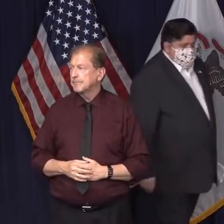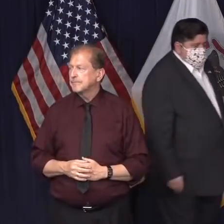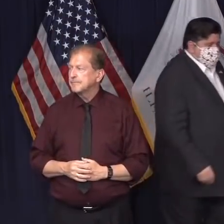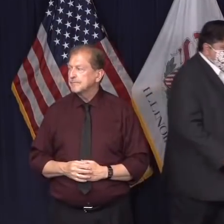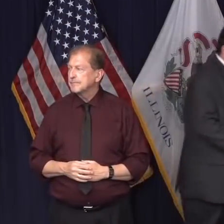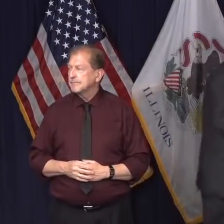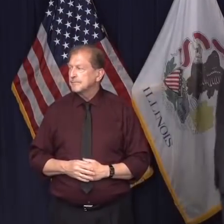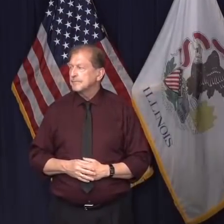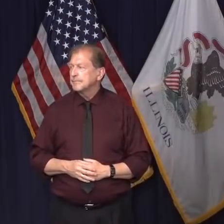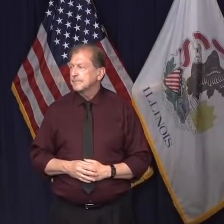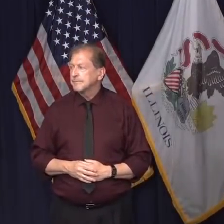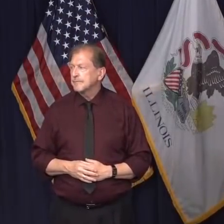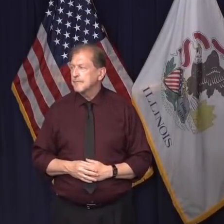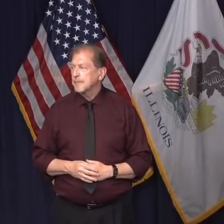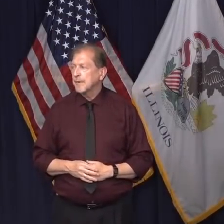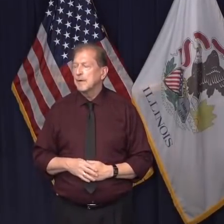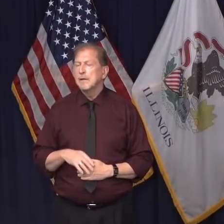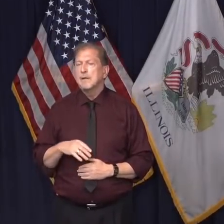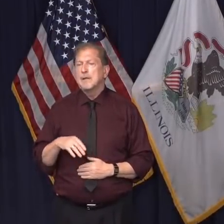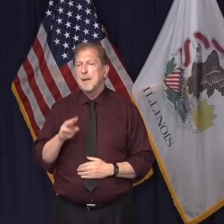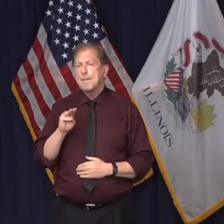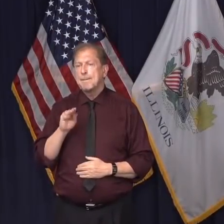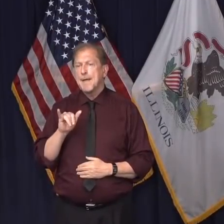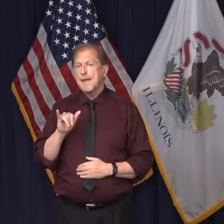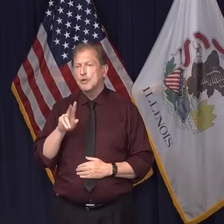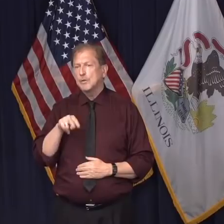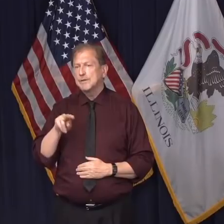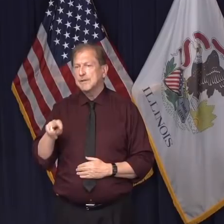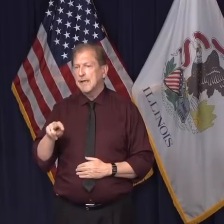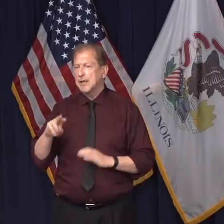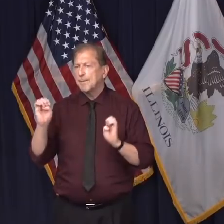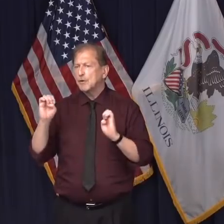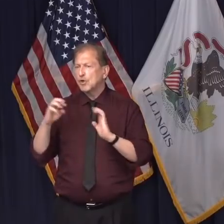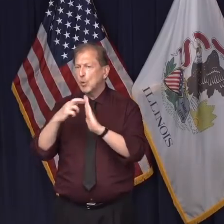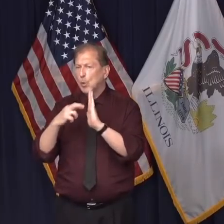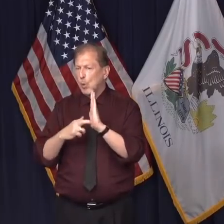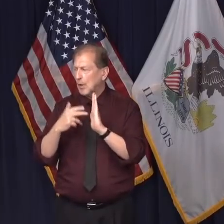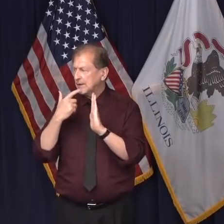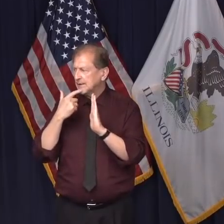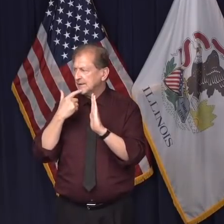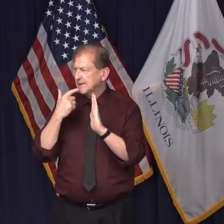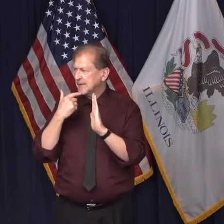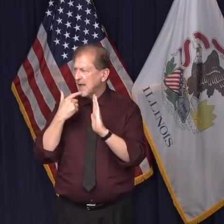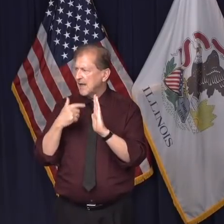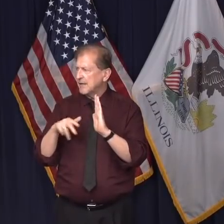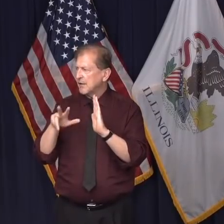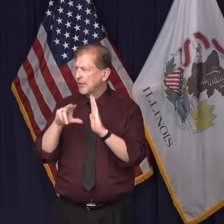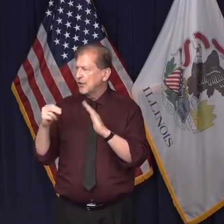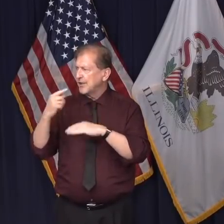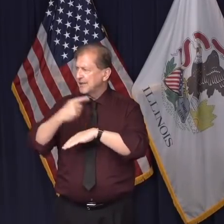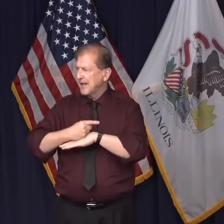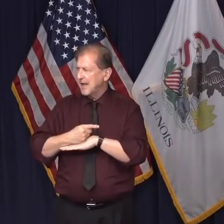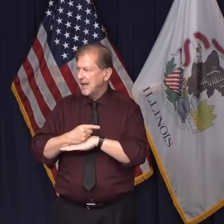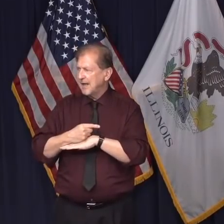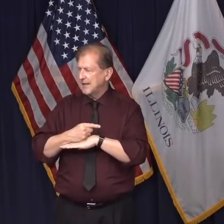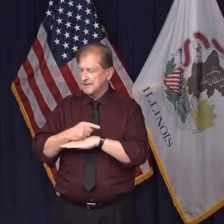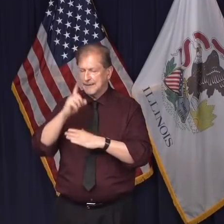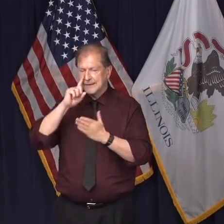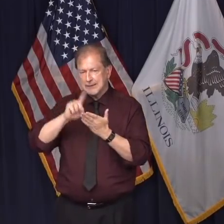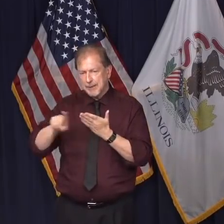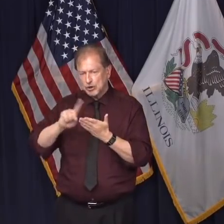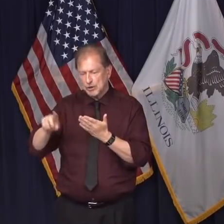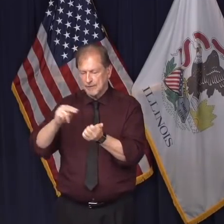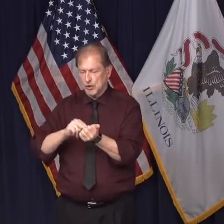Law Bulletin, an emergency rule filed May 22nd suspends the 30-day time frame for an IDPH inspection that arises from a nursing